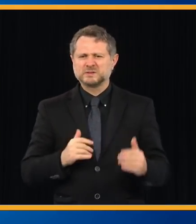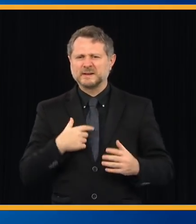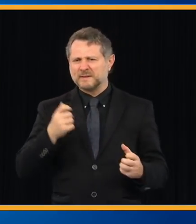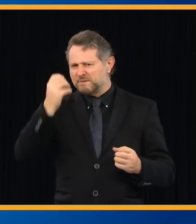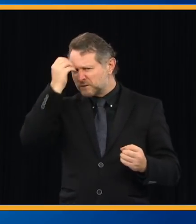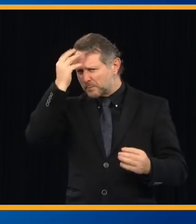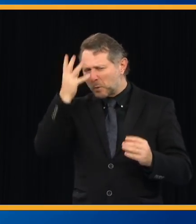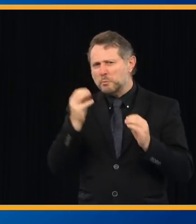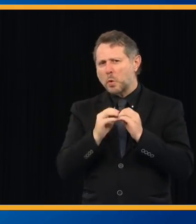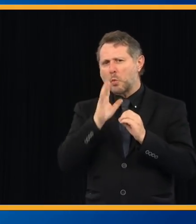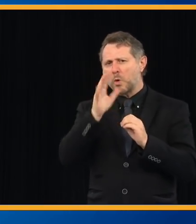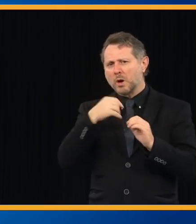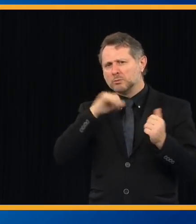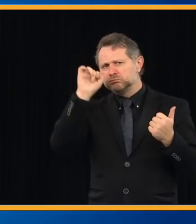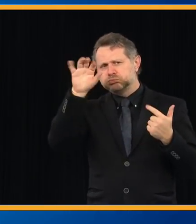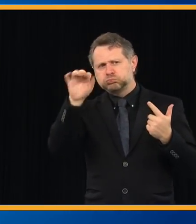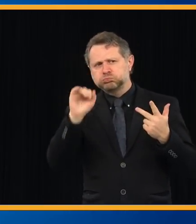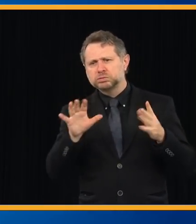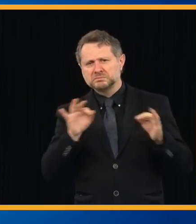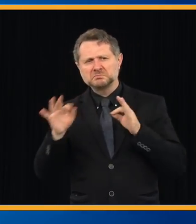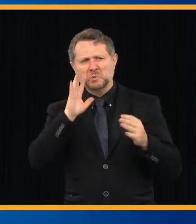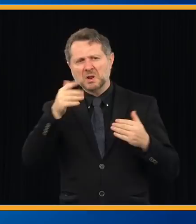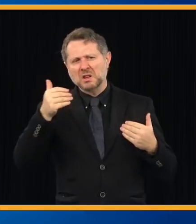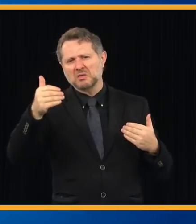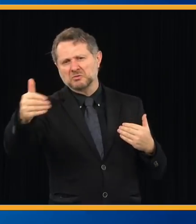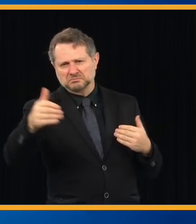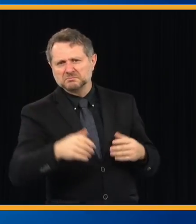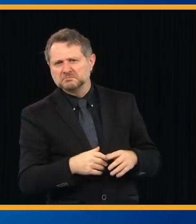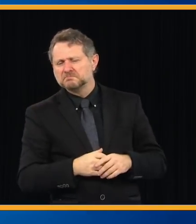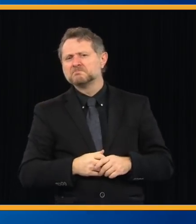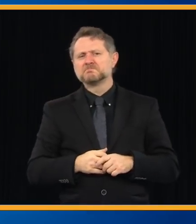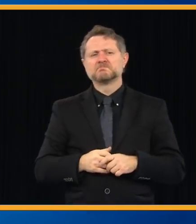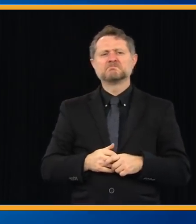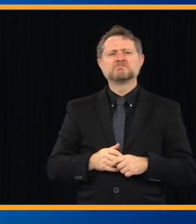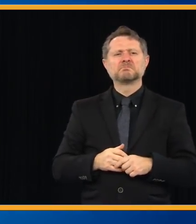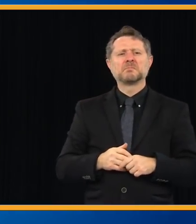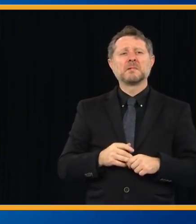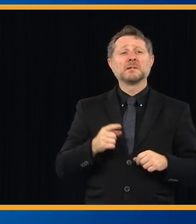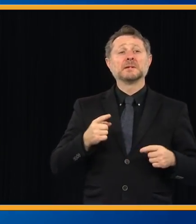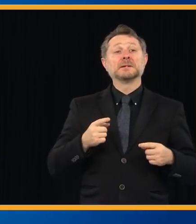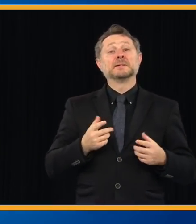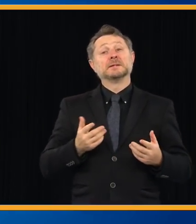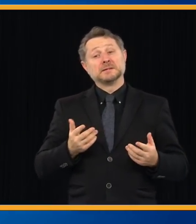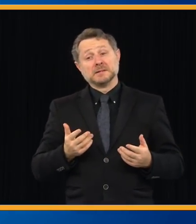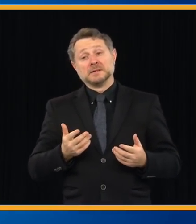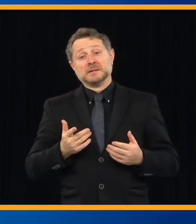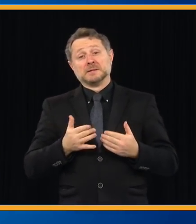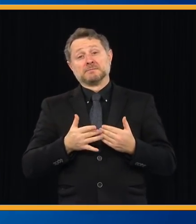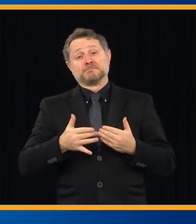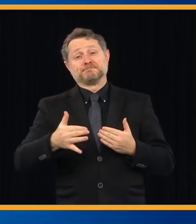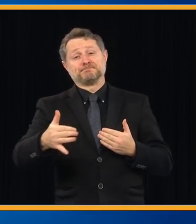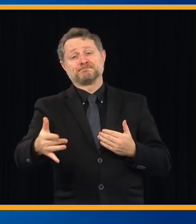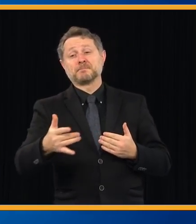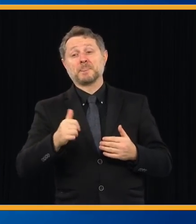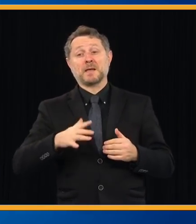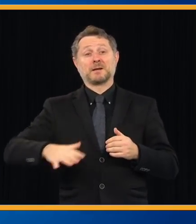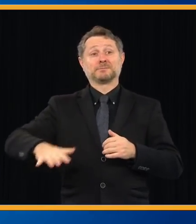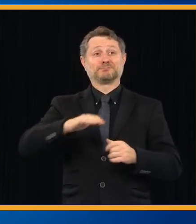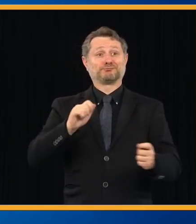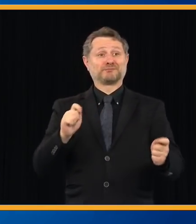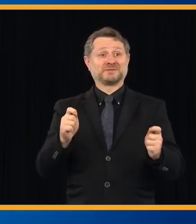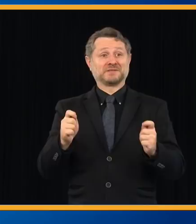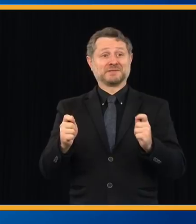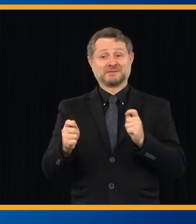this in the next couple of days. We must also adjust to the changing circumstances. Given